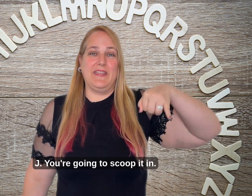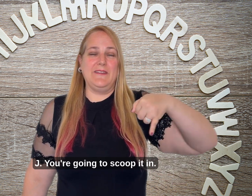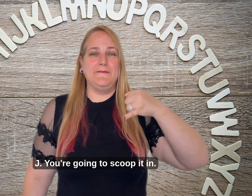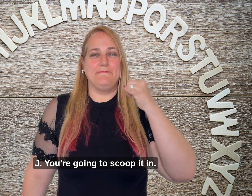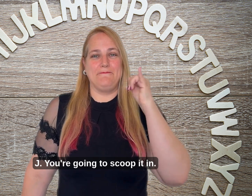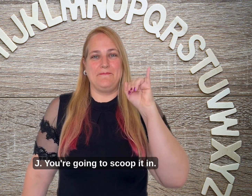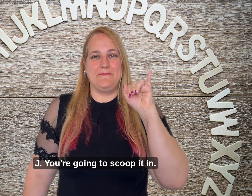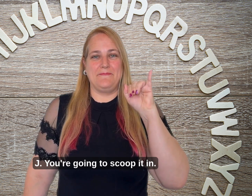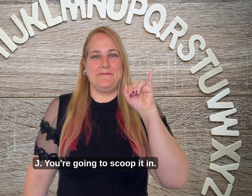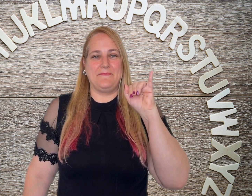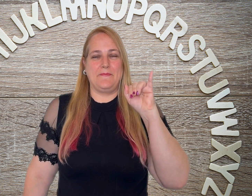in,